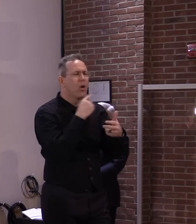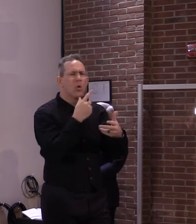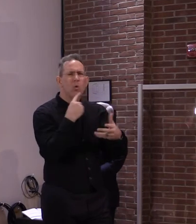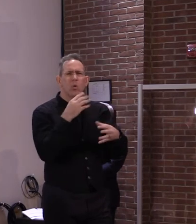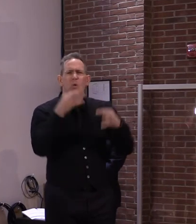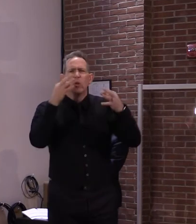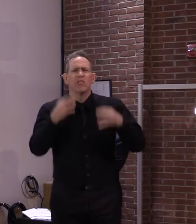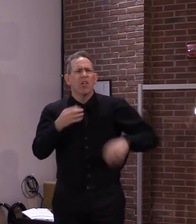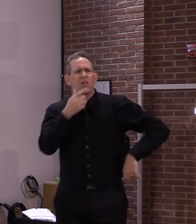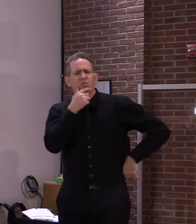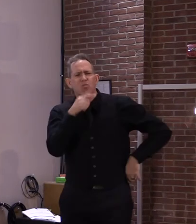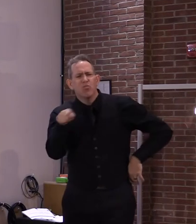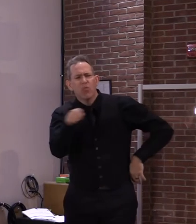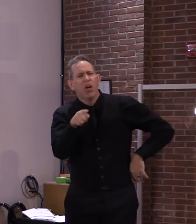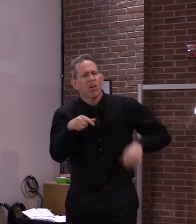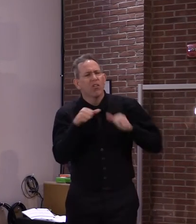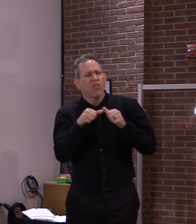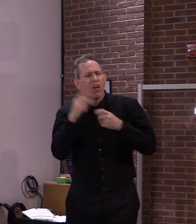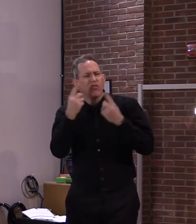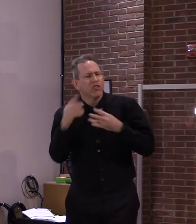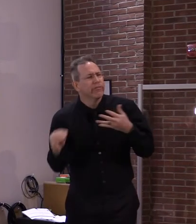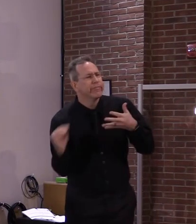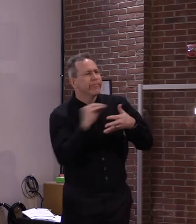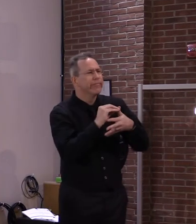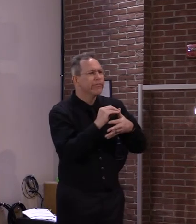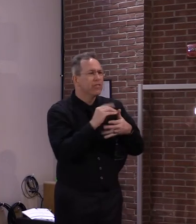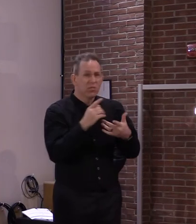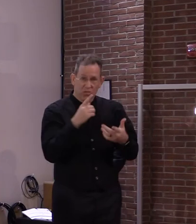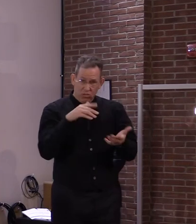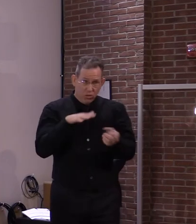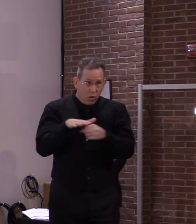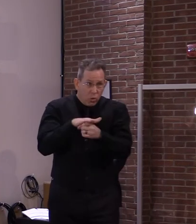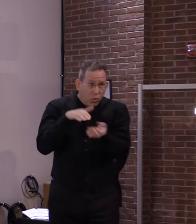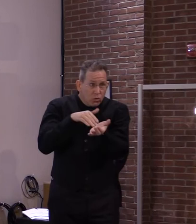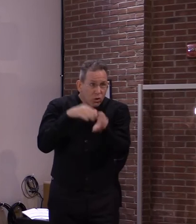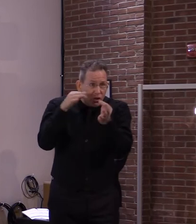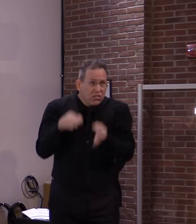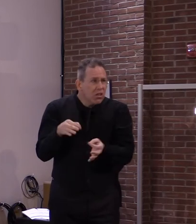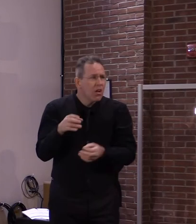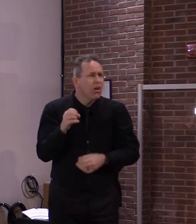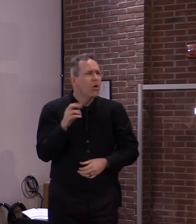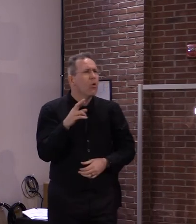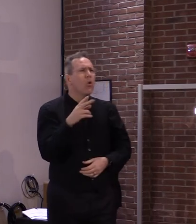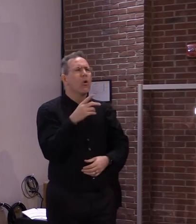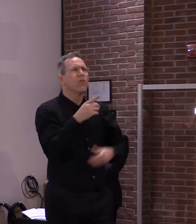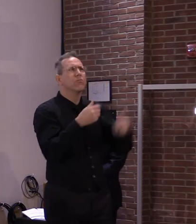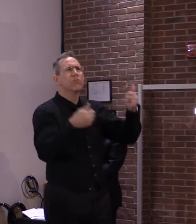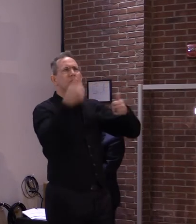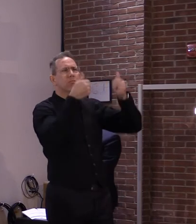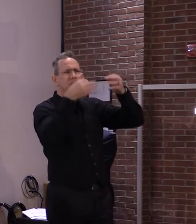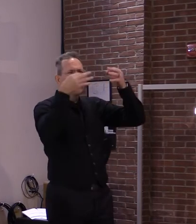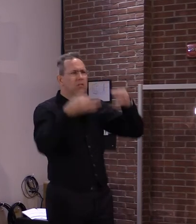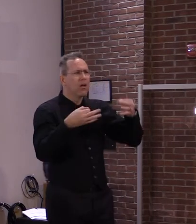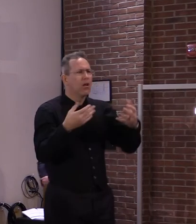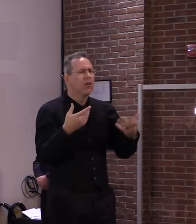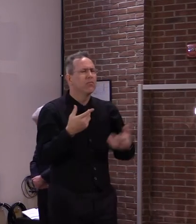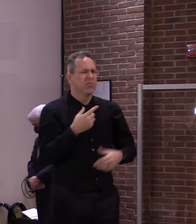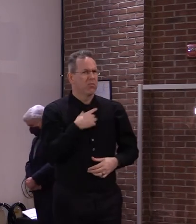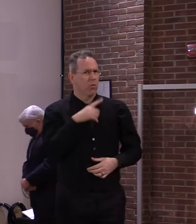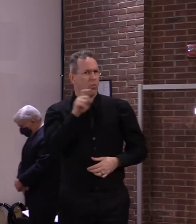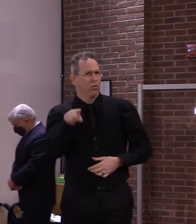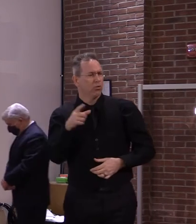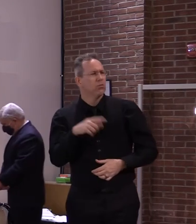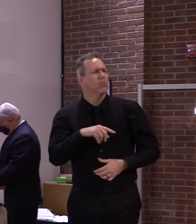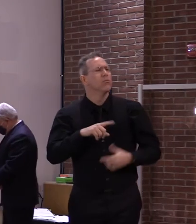specialist and we're also wondering what our secretary french plans to discuss when he plans to meet with music